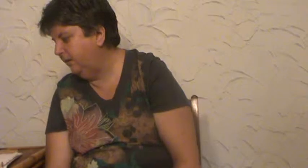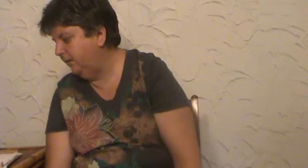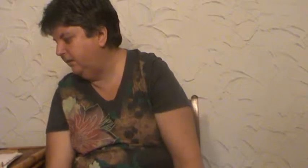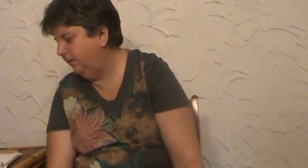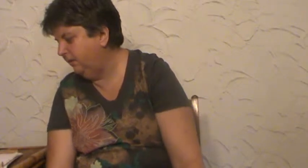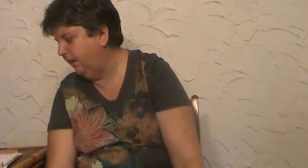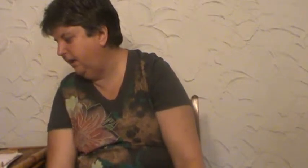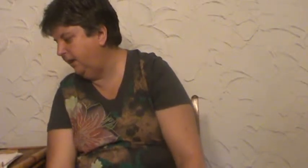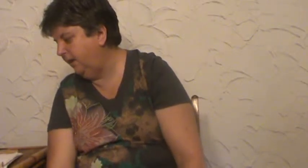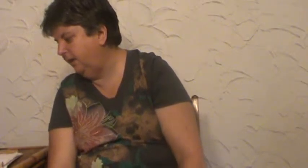Okay.